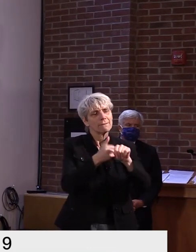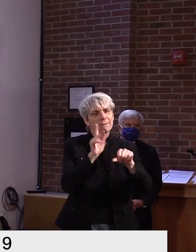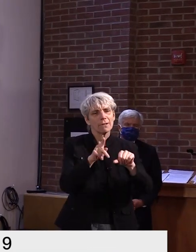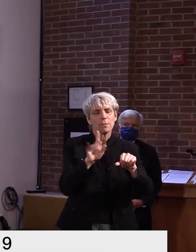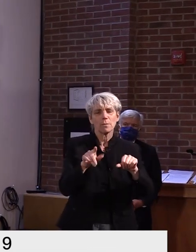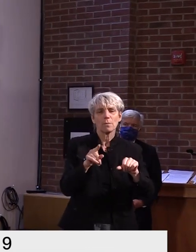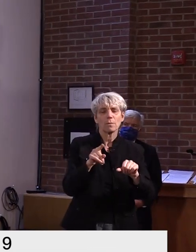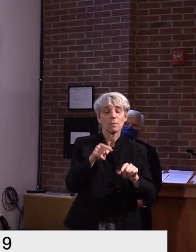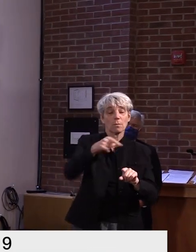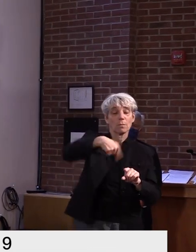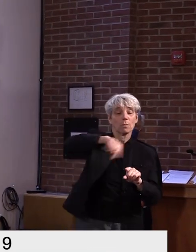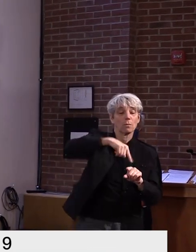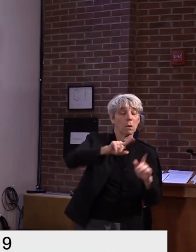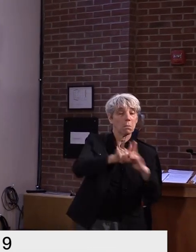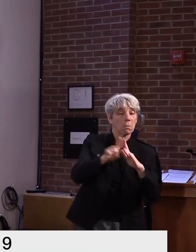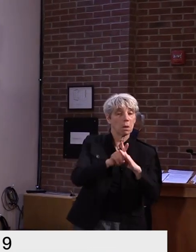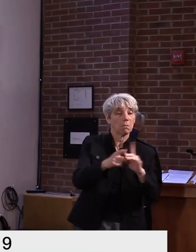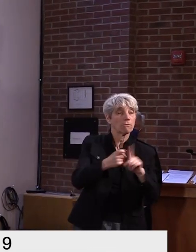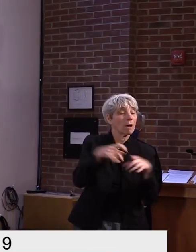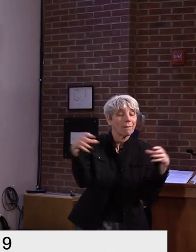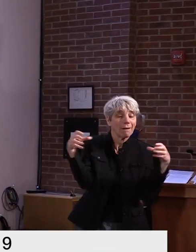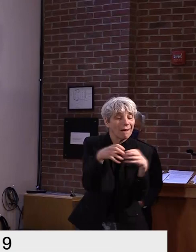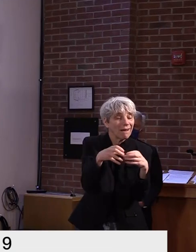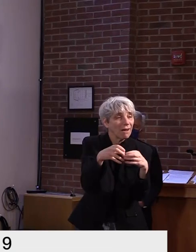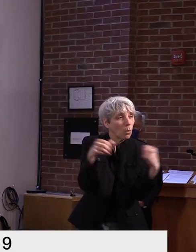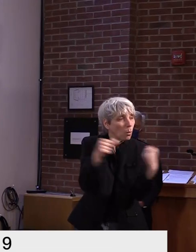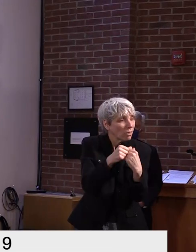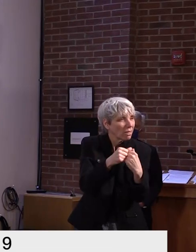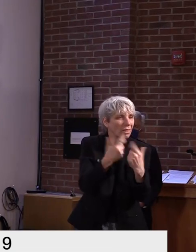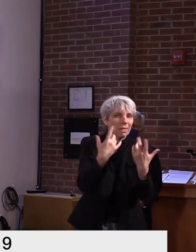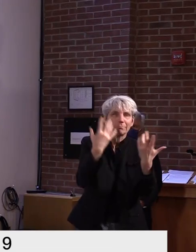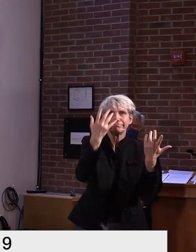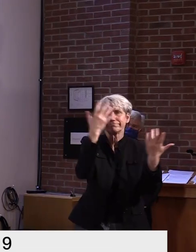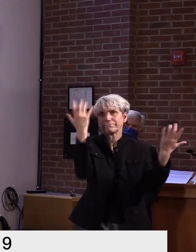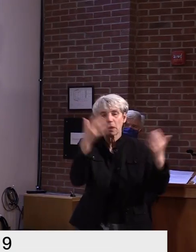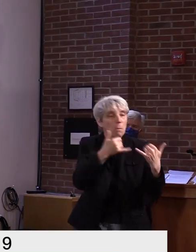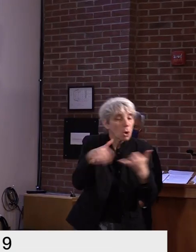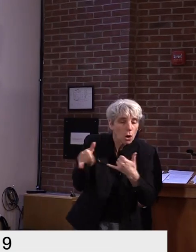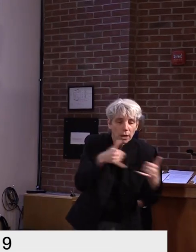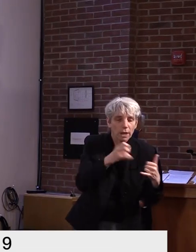was it a party, for instance, or like a gathering, or any sort of